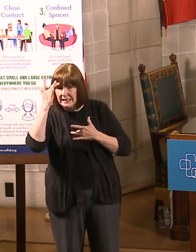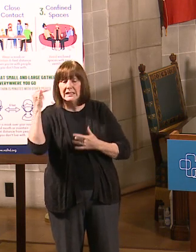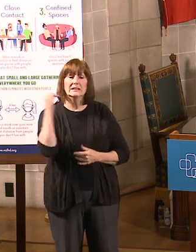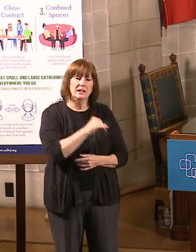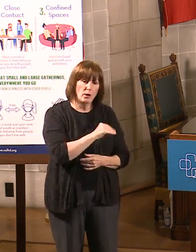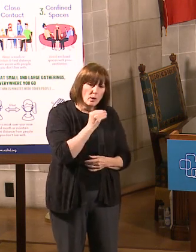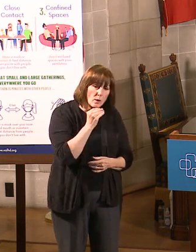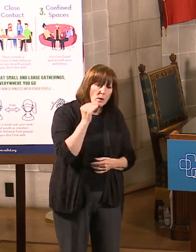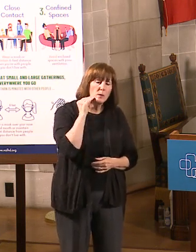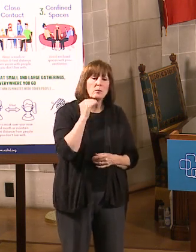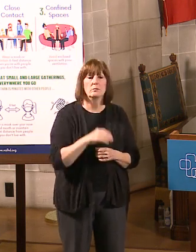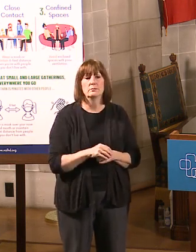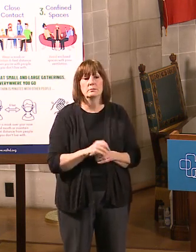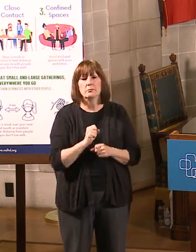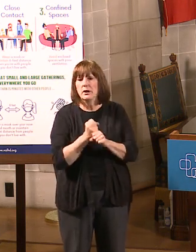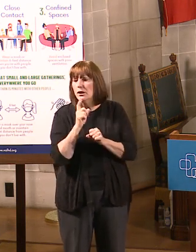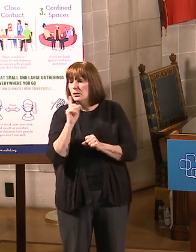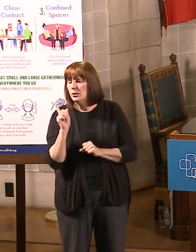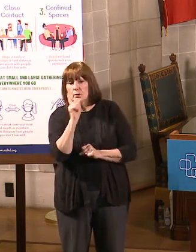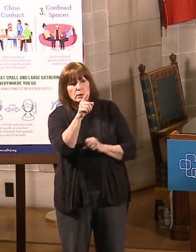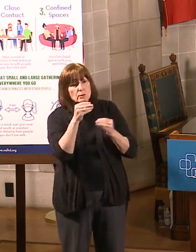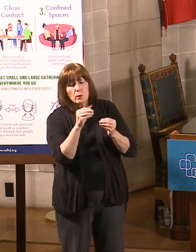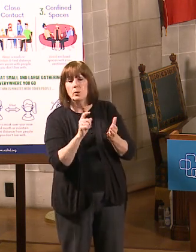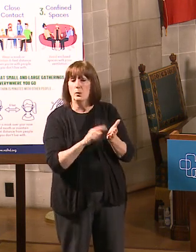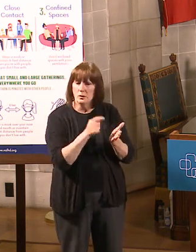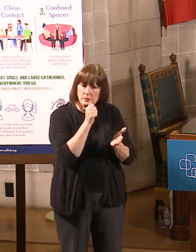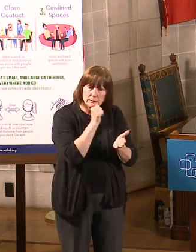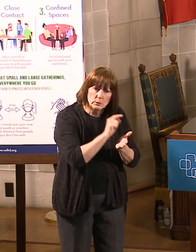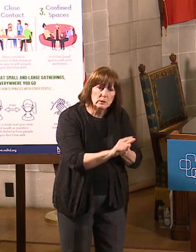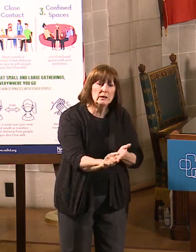sure that you're going to the store once a week and going